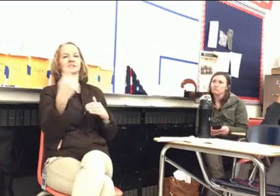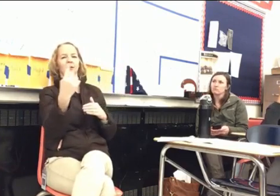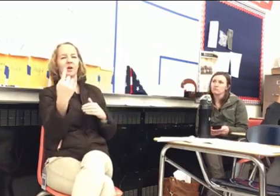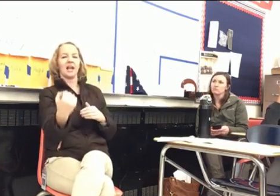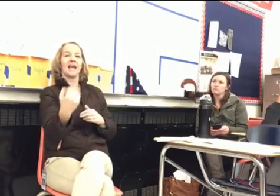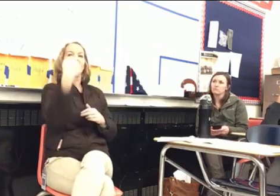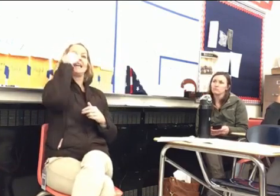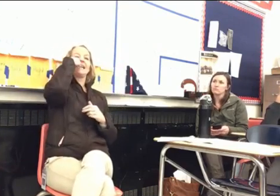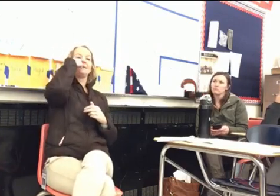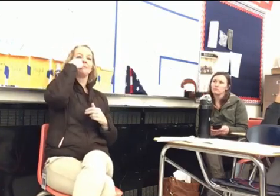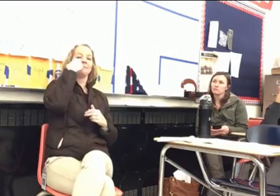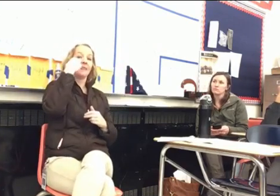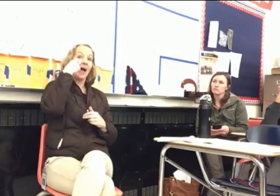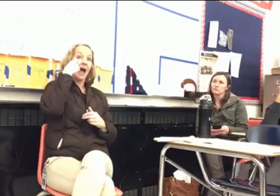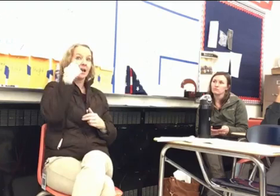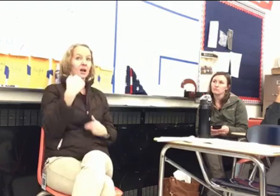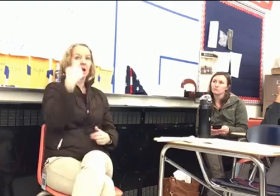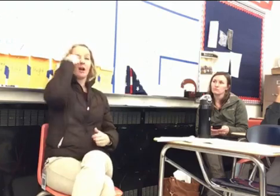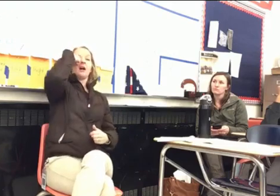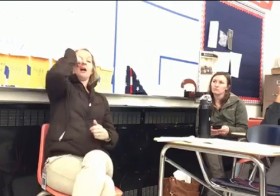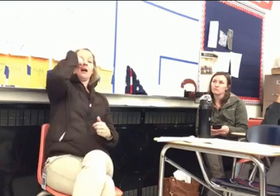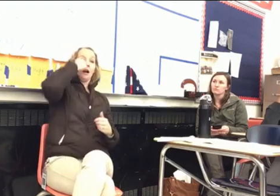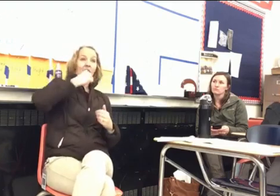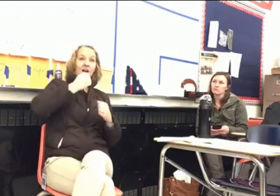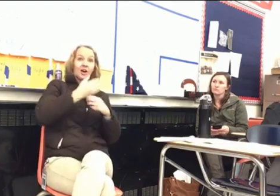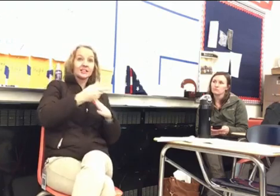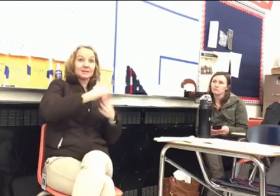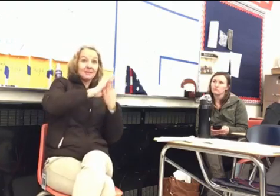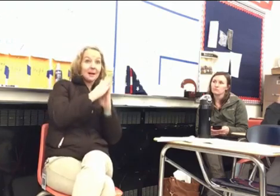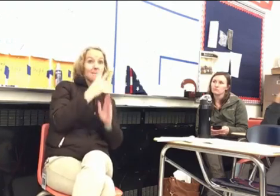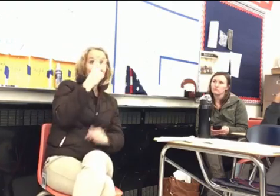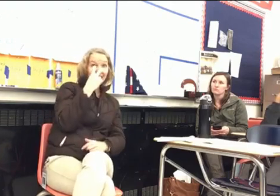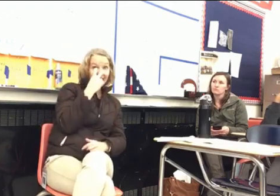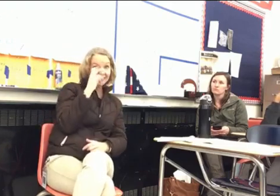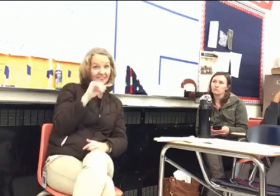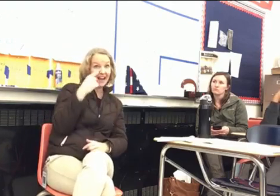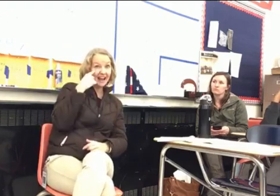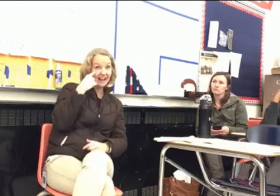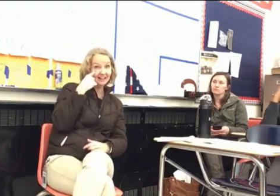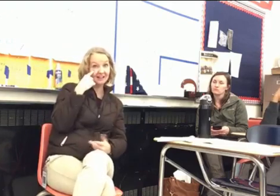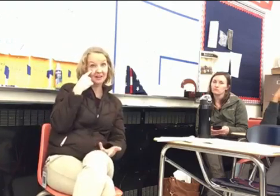into I believe it was the right eye, ended up causing him to go completely blind in that eye.